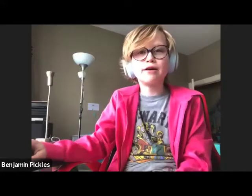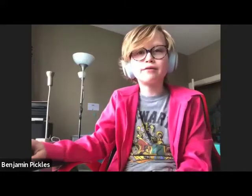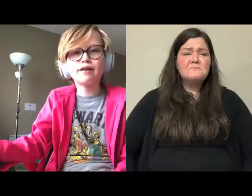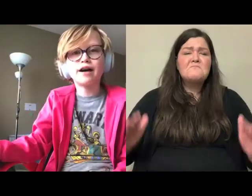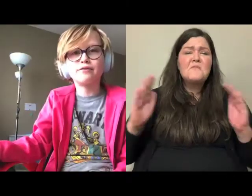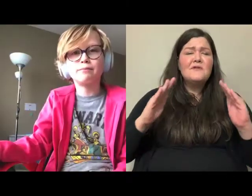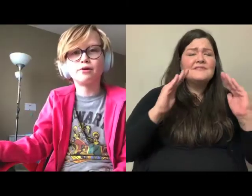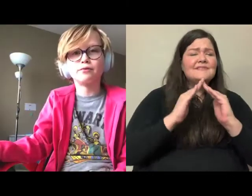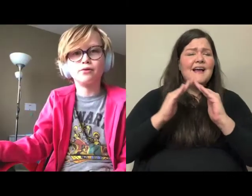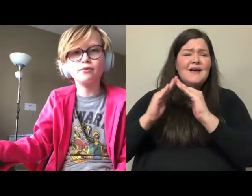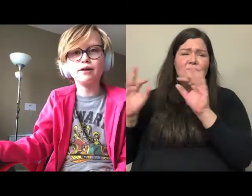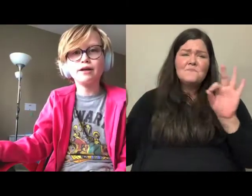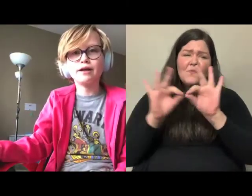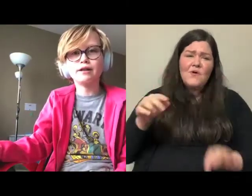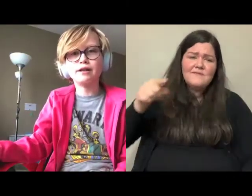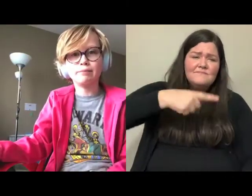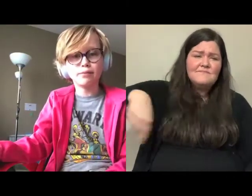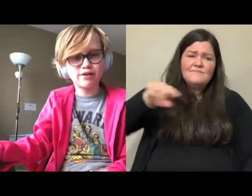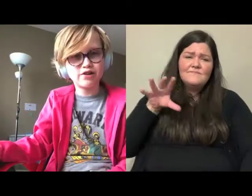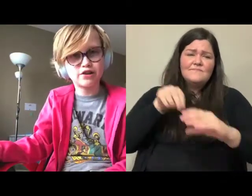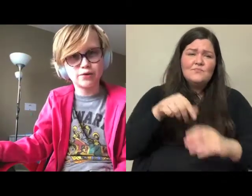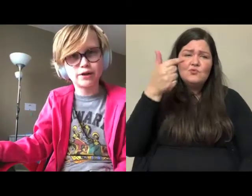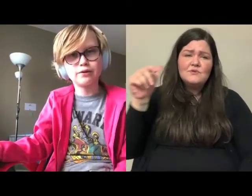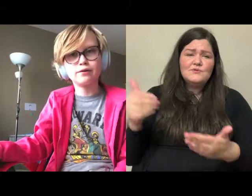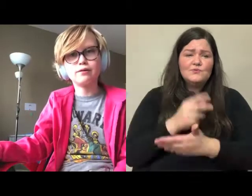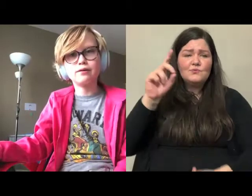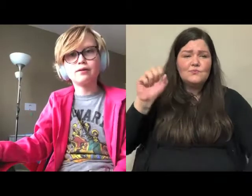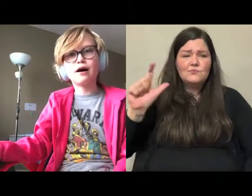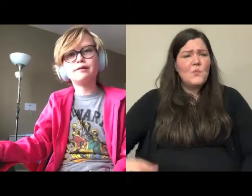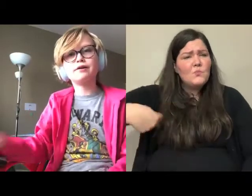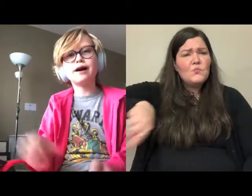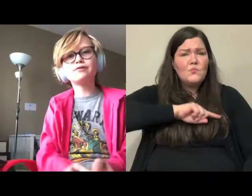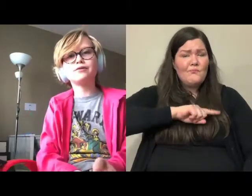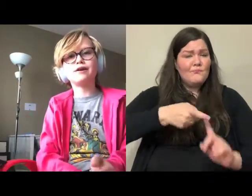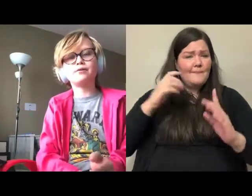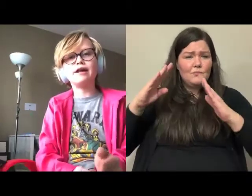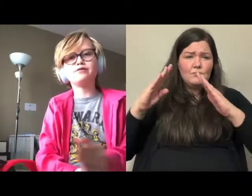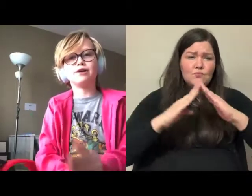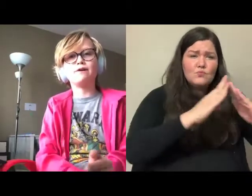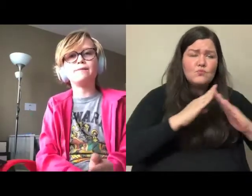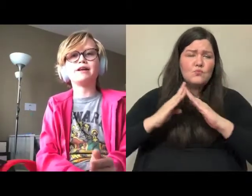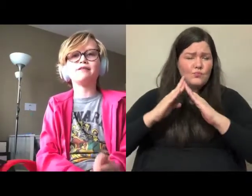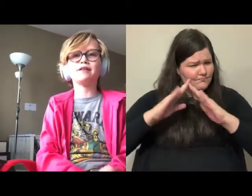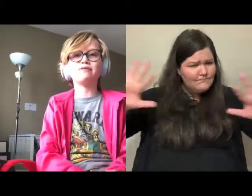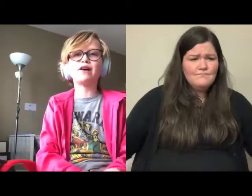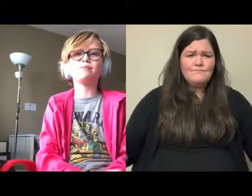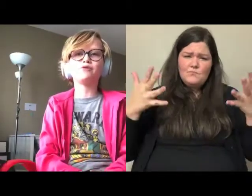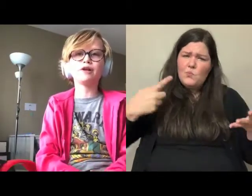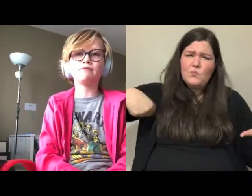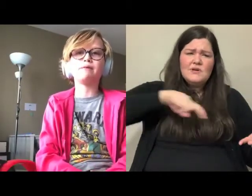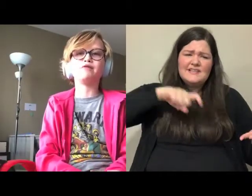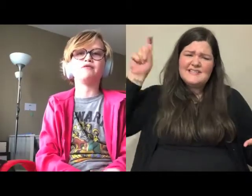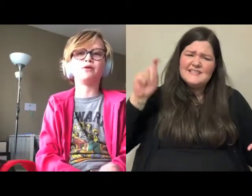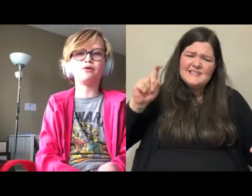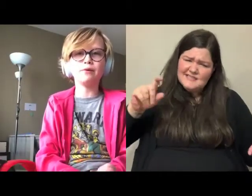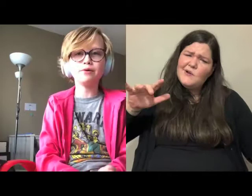Small towns have an important role in the implementation of a Green New Deal. The grassroots level is where it all begins, and the vast majority